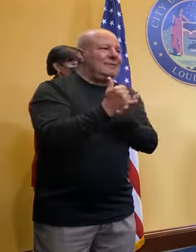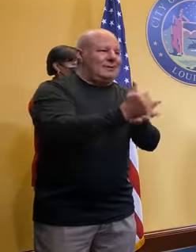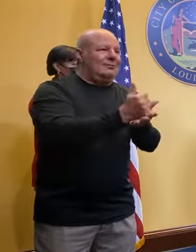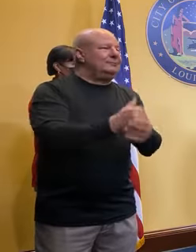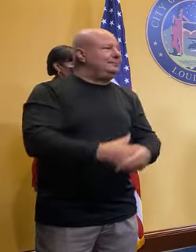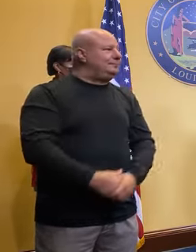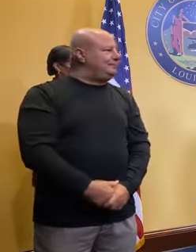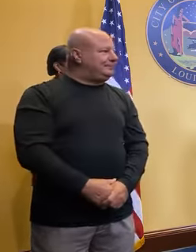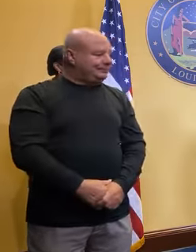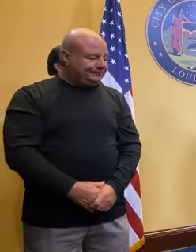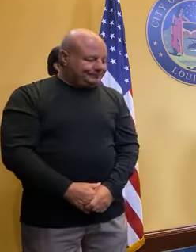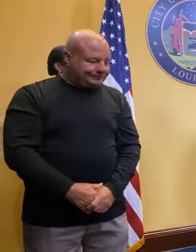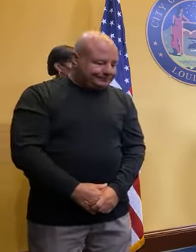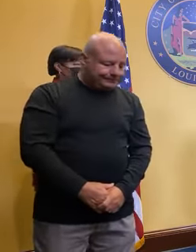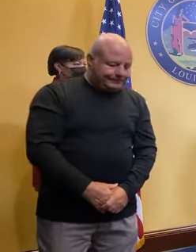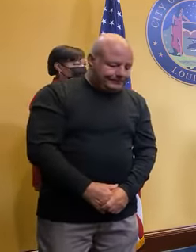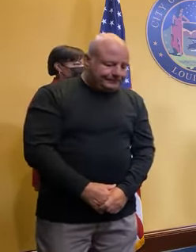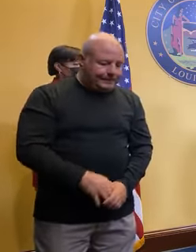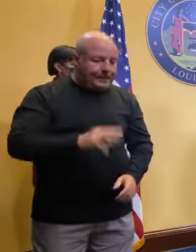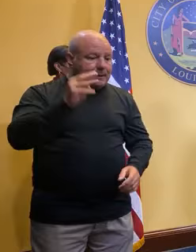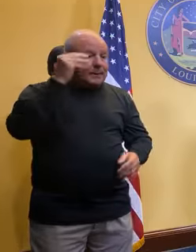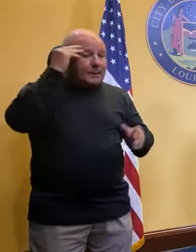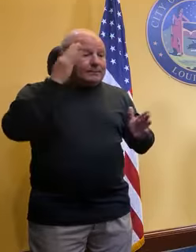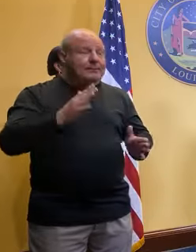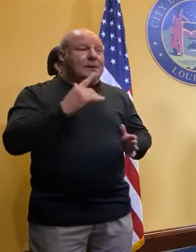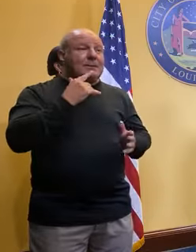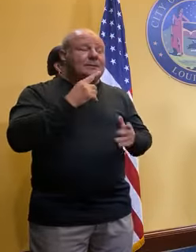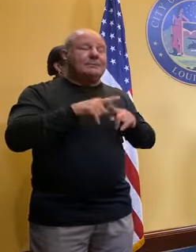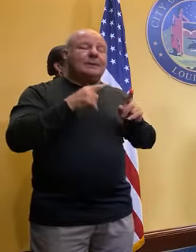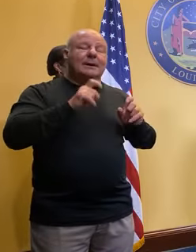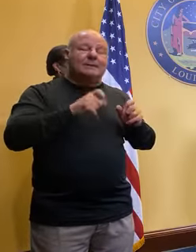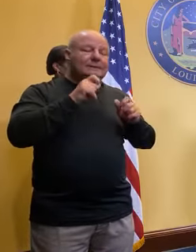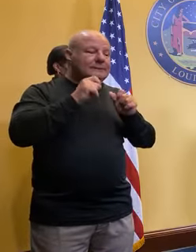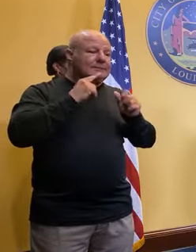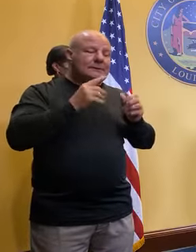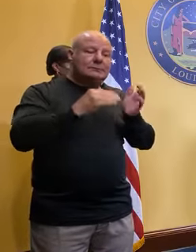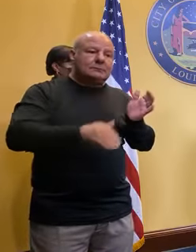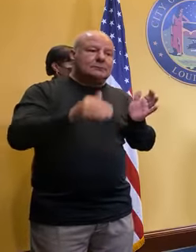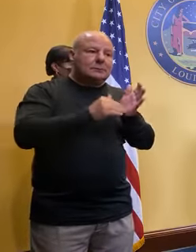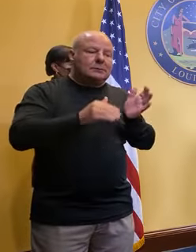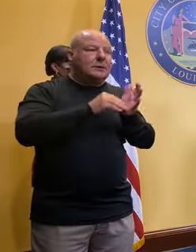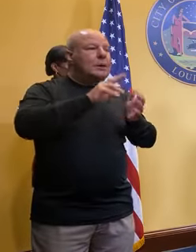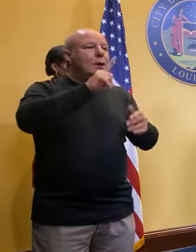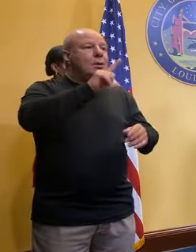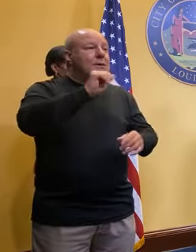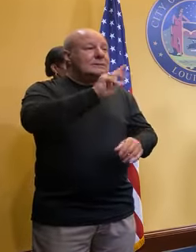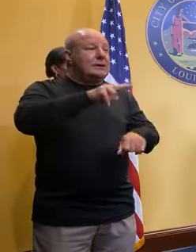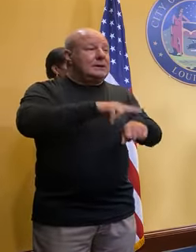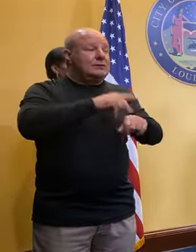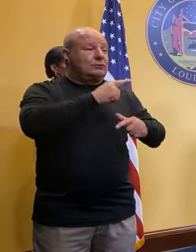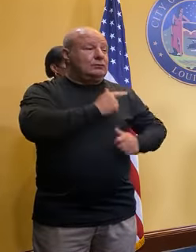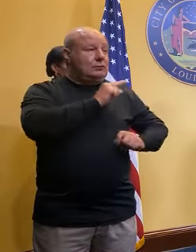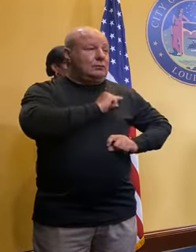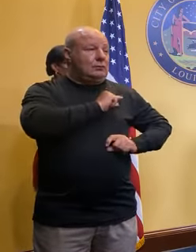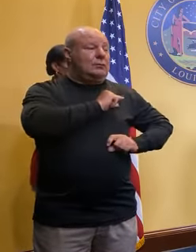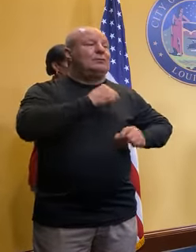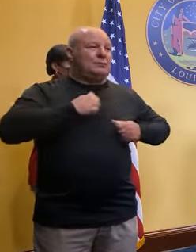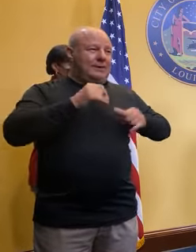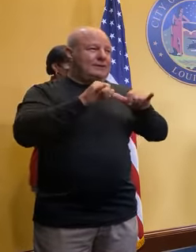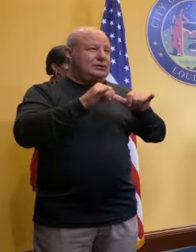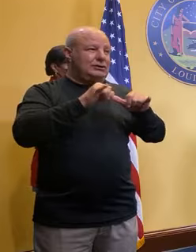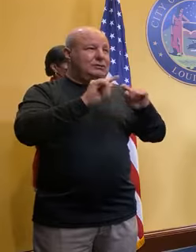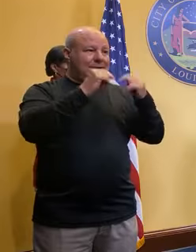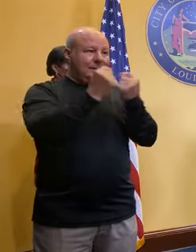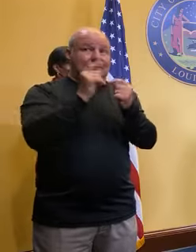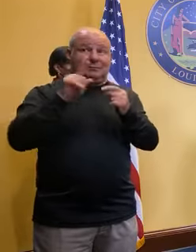that type of assistance. The mayor mentioned it, but I can't say enough about the Louisiana National Guard. We do have engineering teams that are